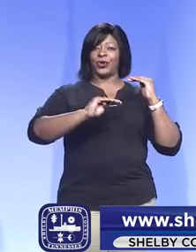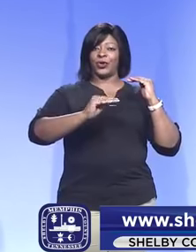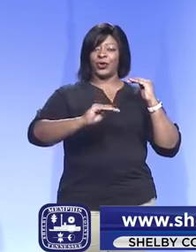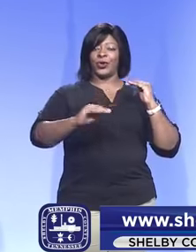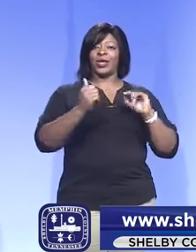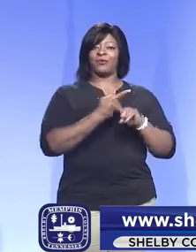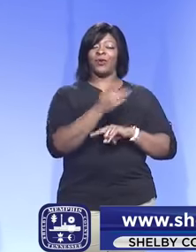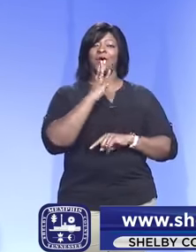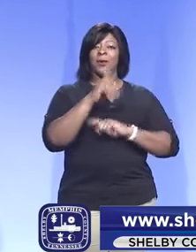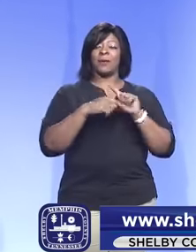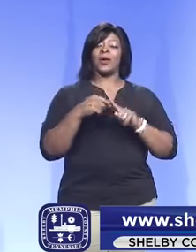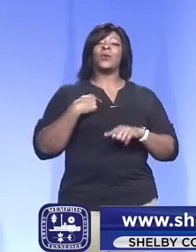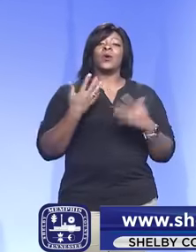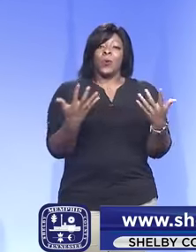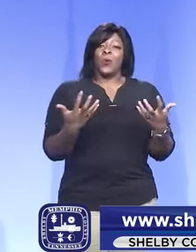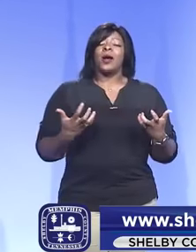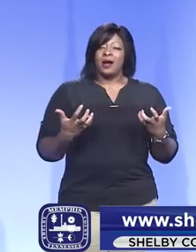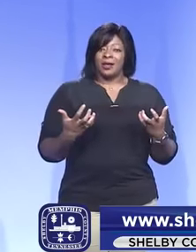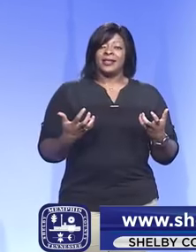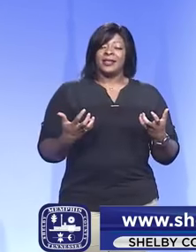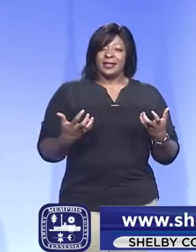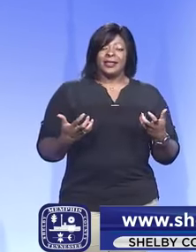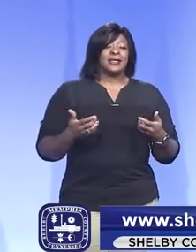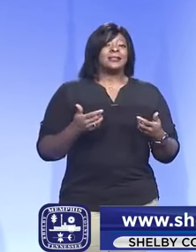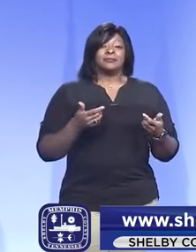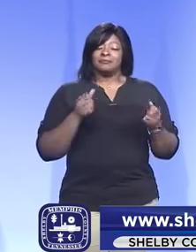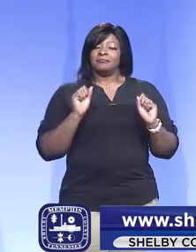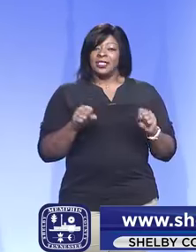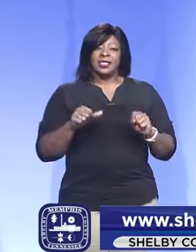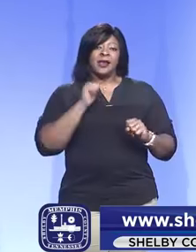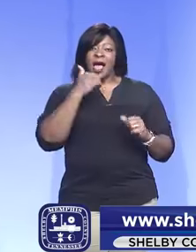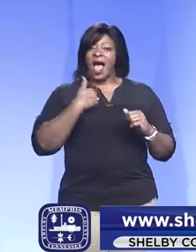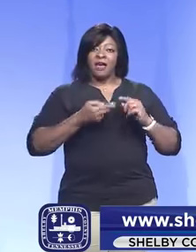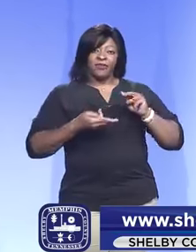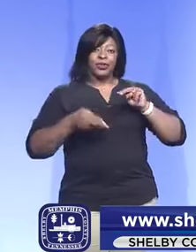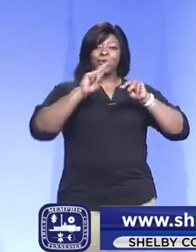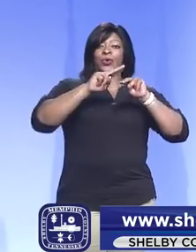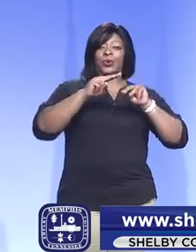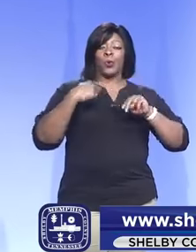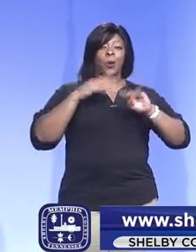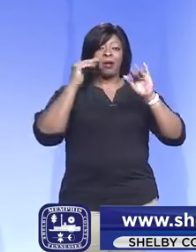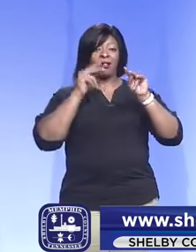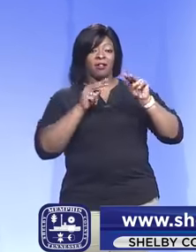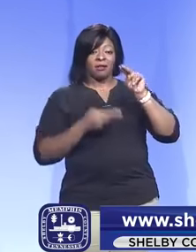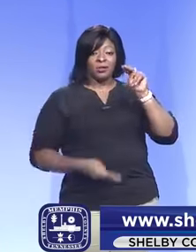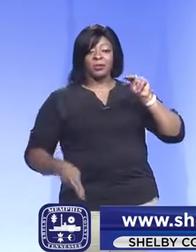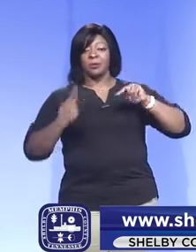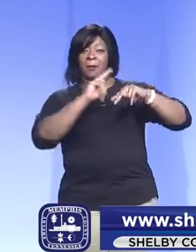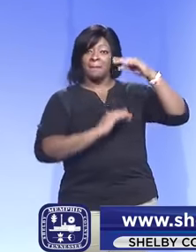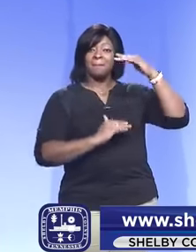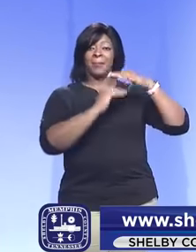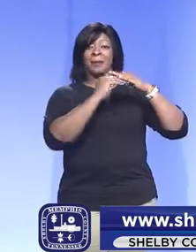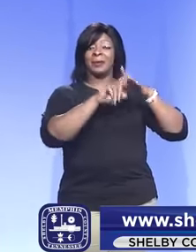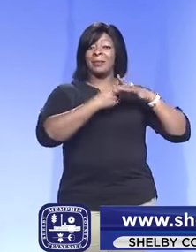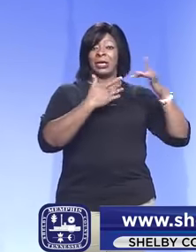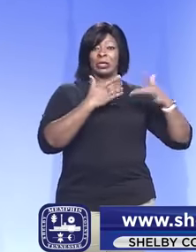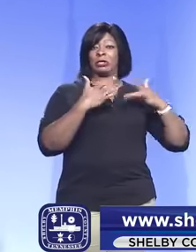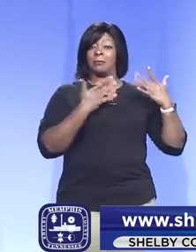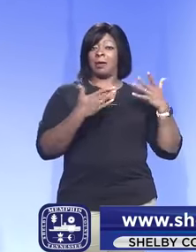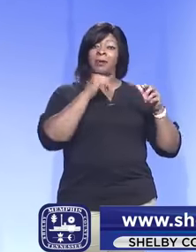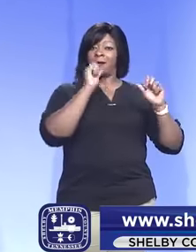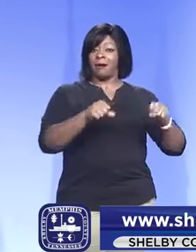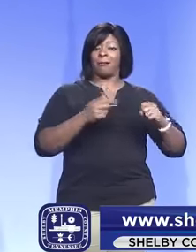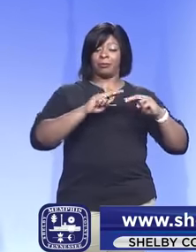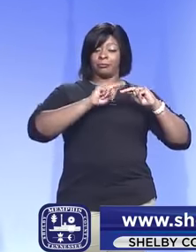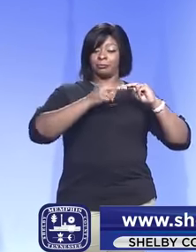everyone's talked about, so that we won't potentially have a surge that we were all really concerned about in the beginning, in part